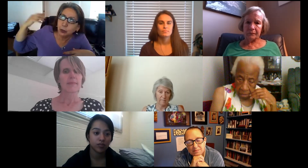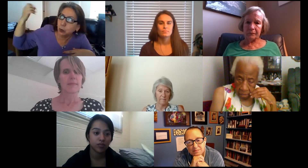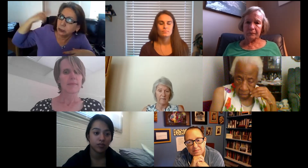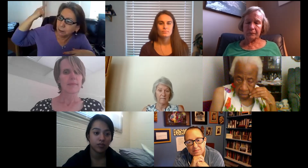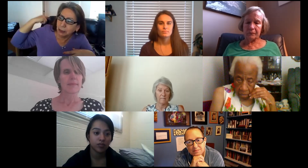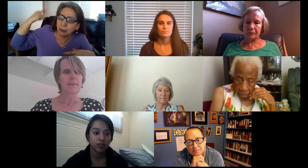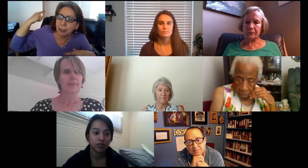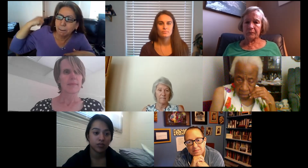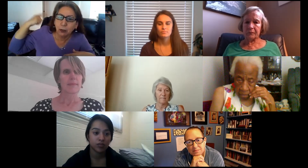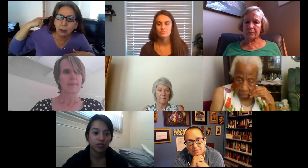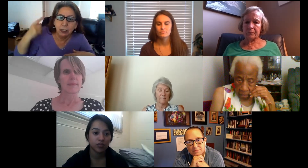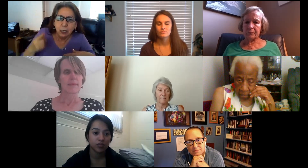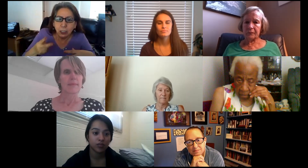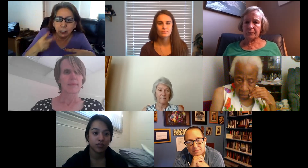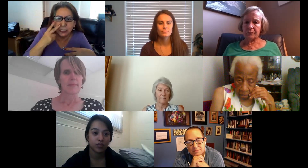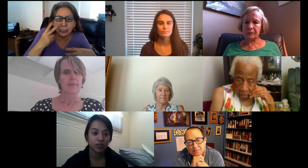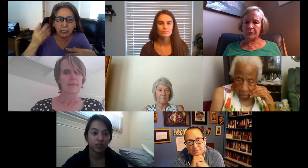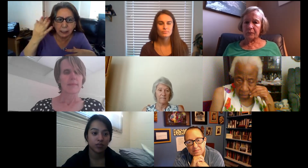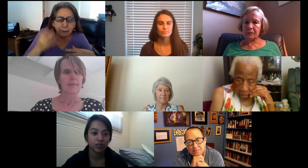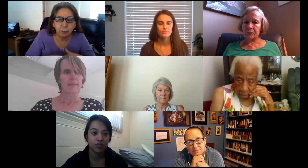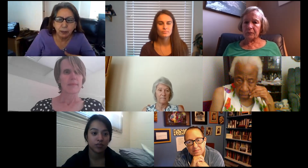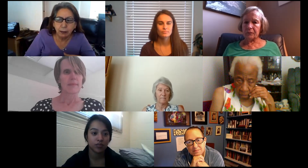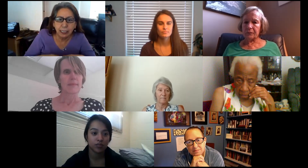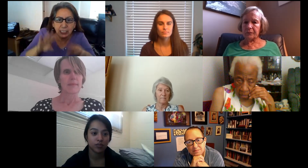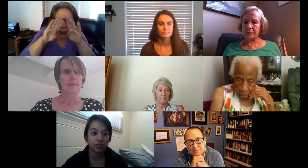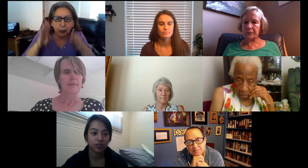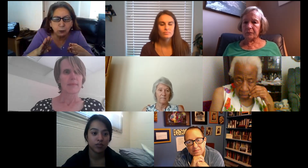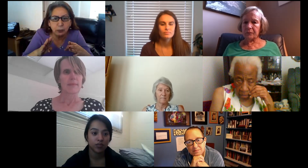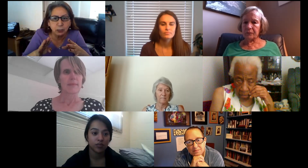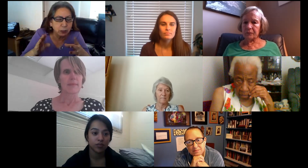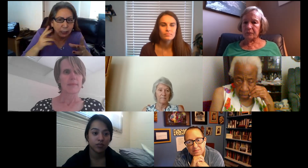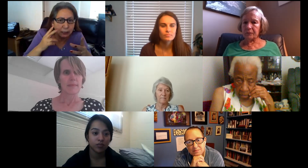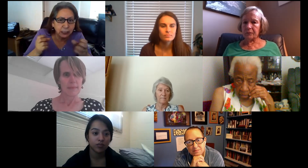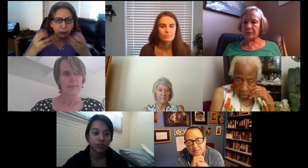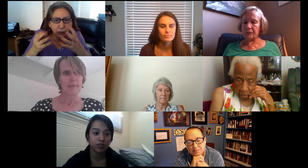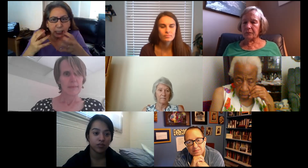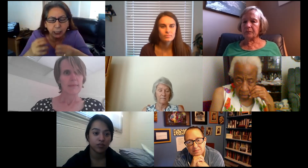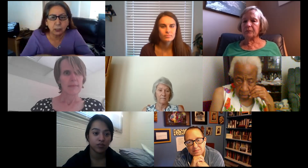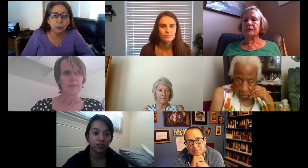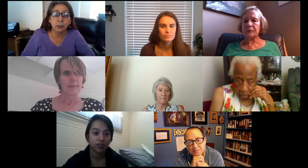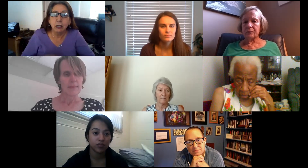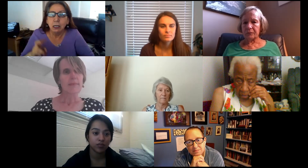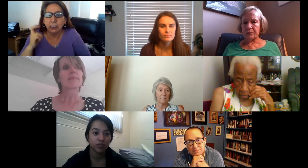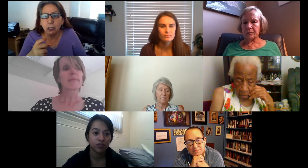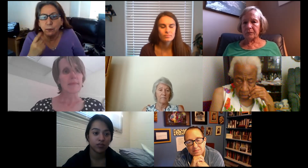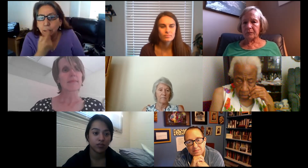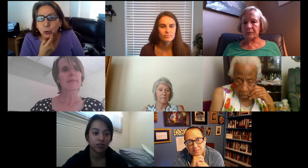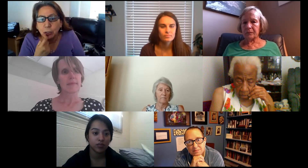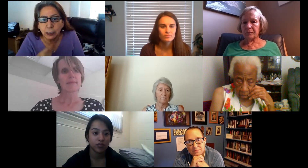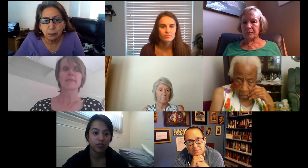source coming on the background, they see like a shadow only, so they're not seeing your signing, or it's hard for them to read your lips.